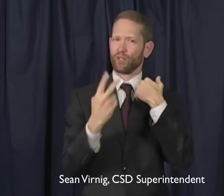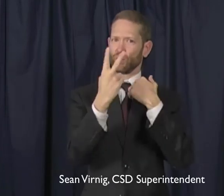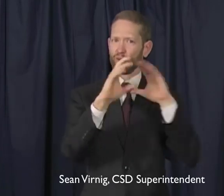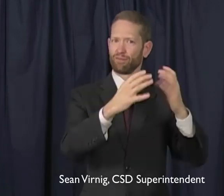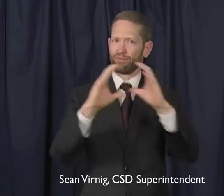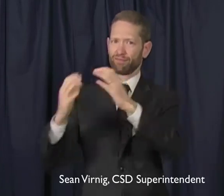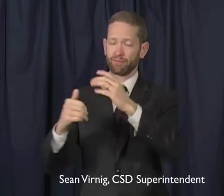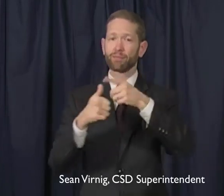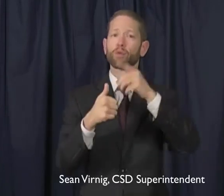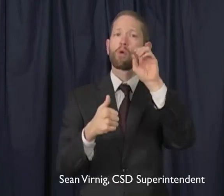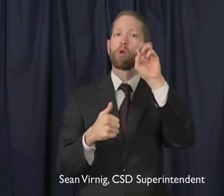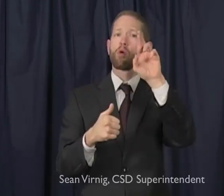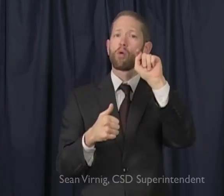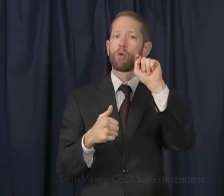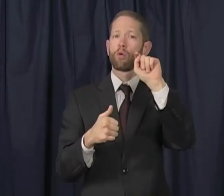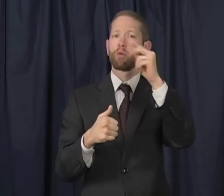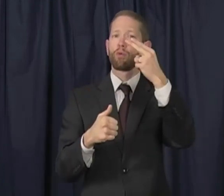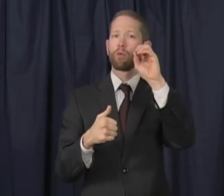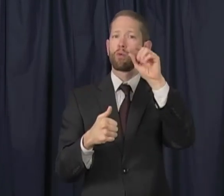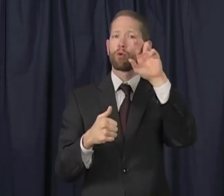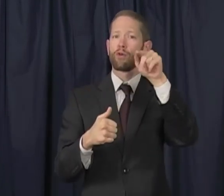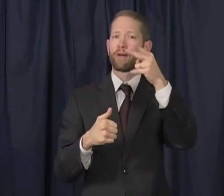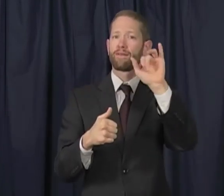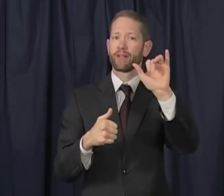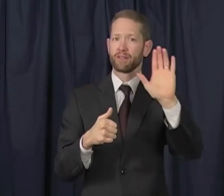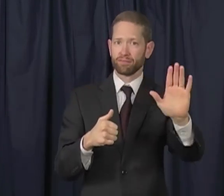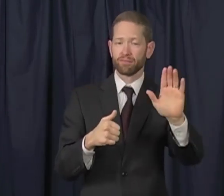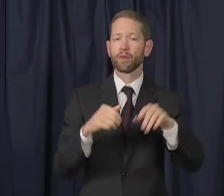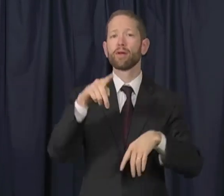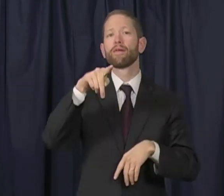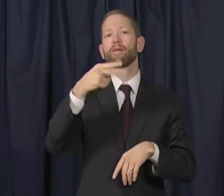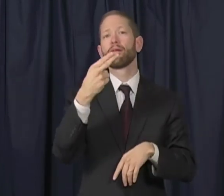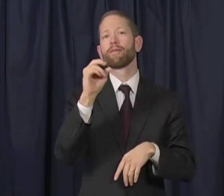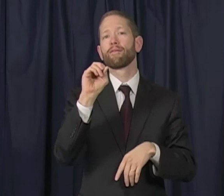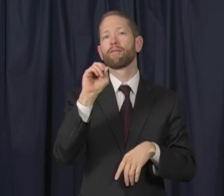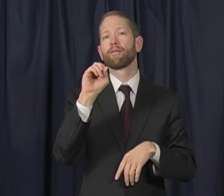done, and they found that there's two groups, orthography and phonology.